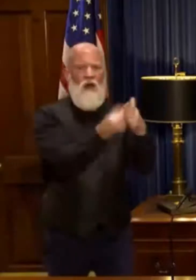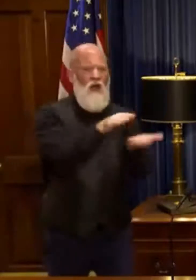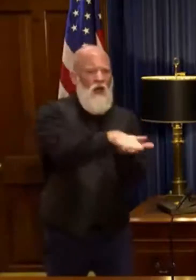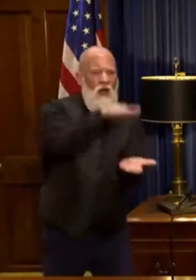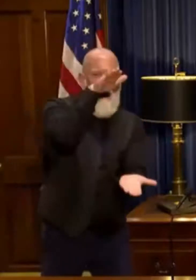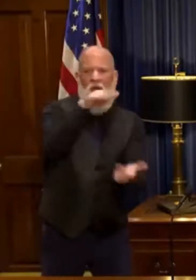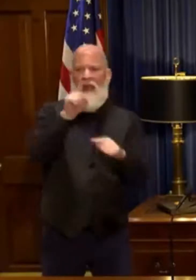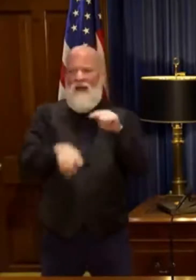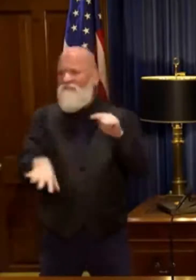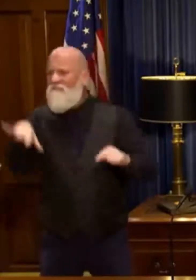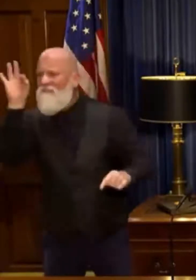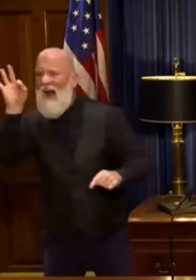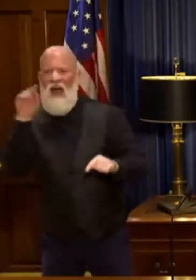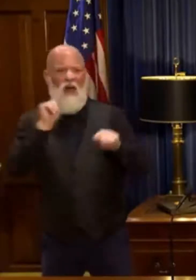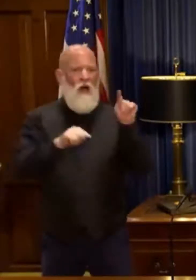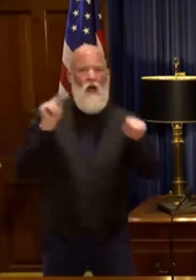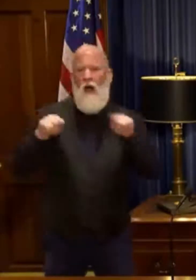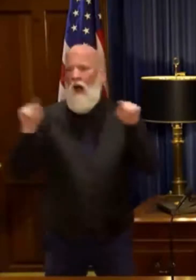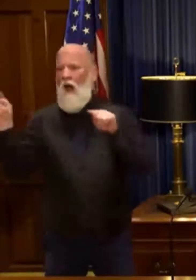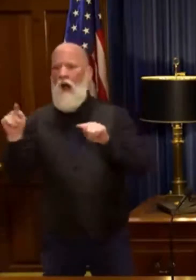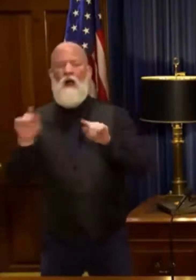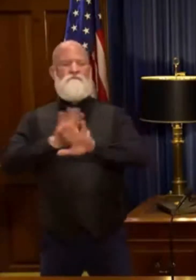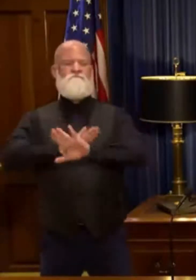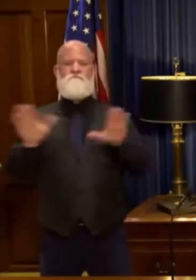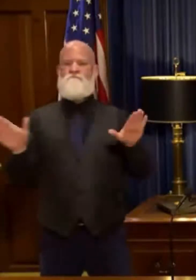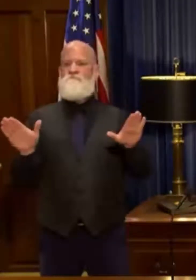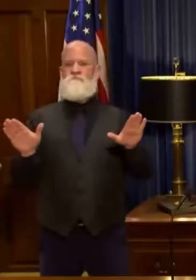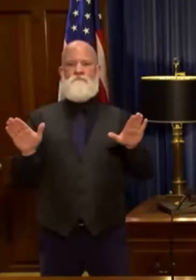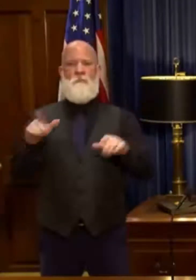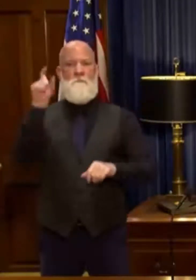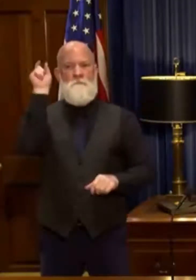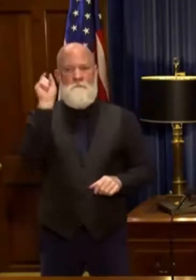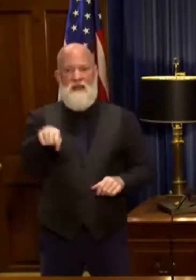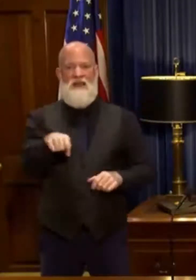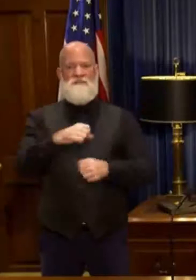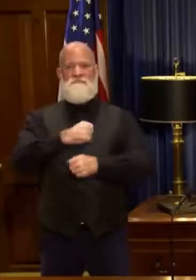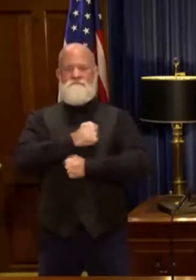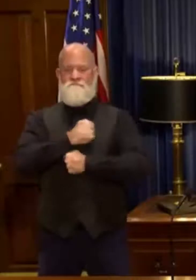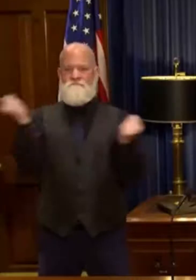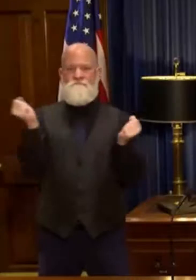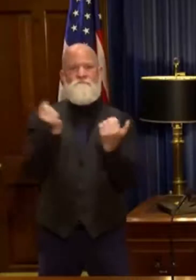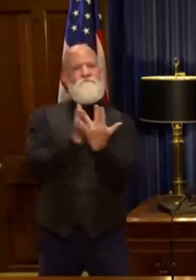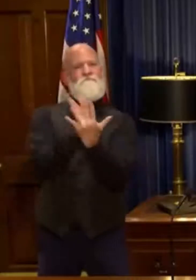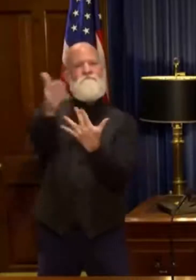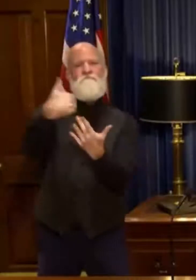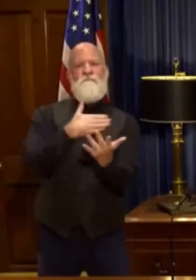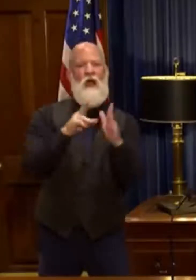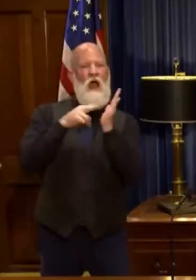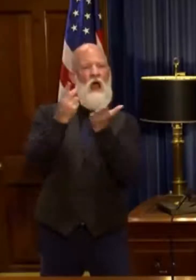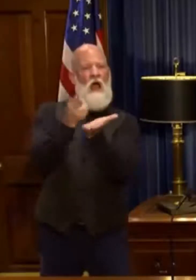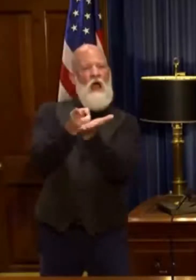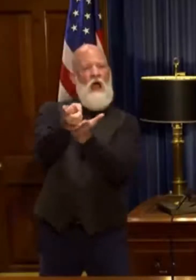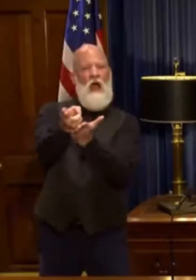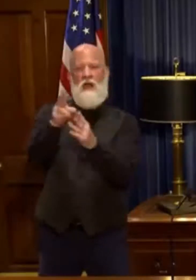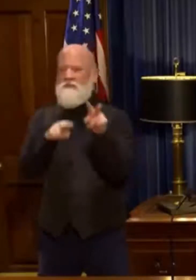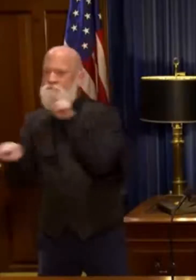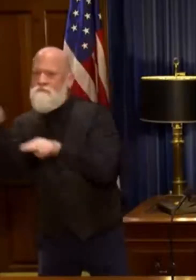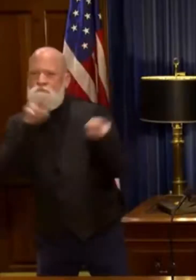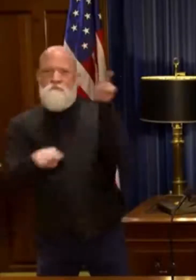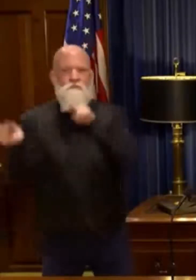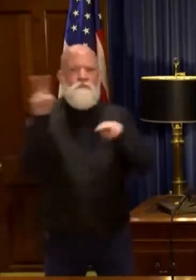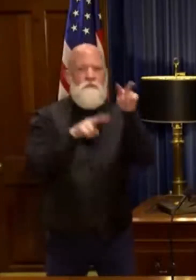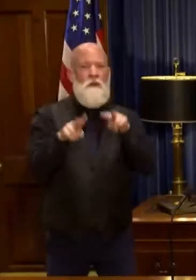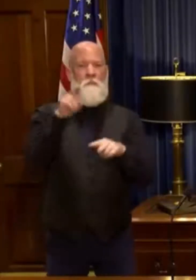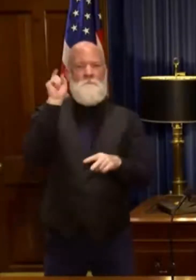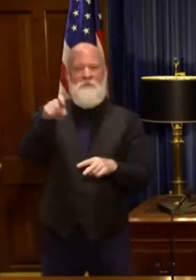full transparency in all monitoring and counting. Every legal vote must be counted, and the security